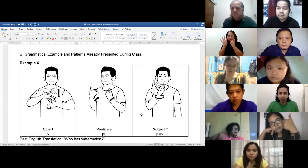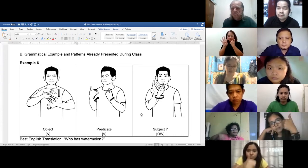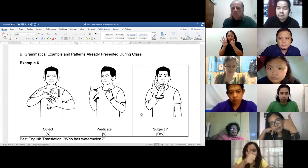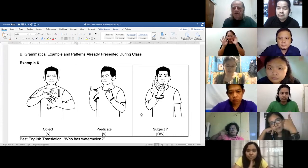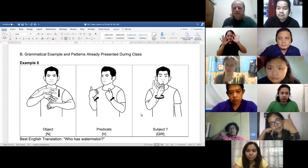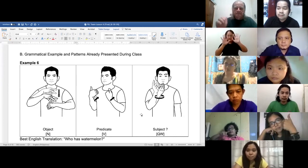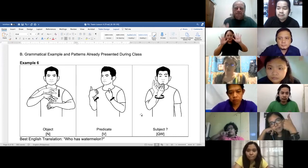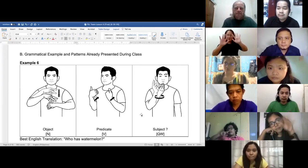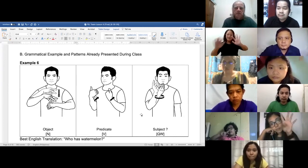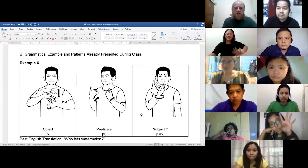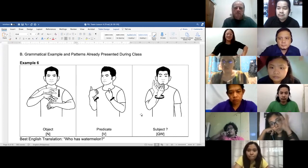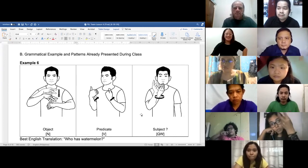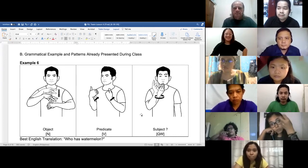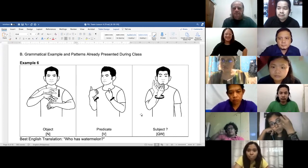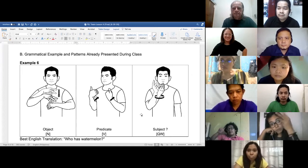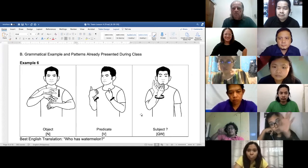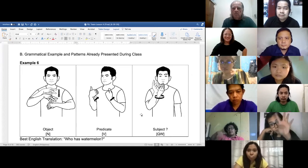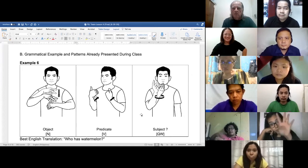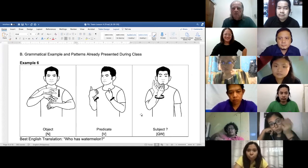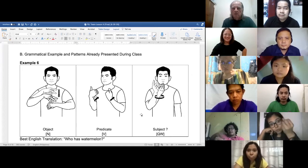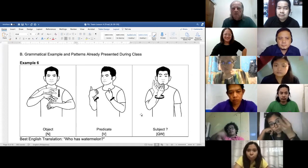Okay. Thank you.